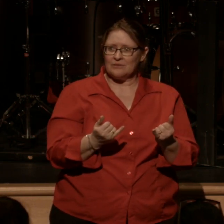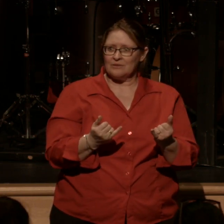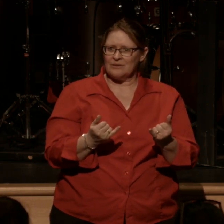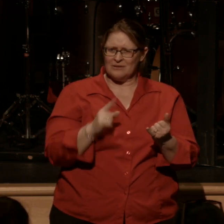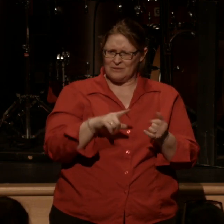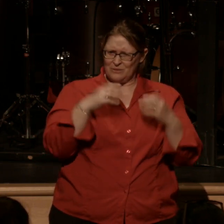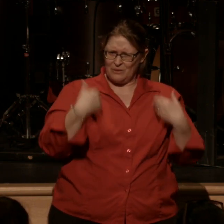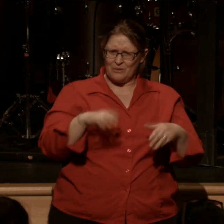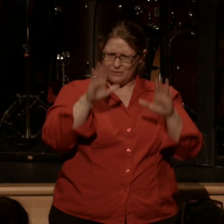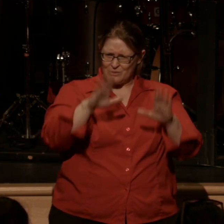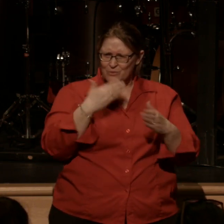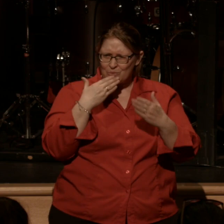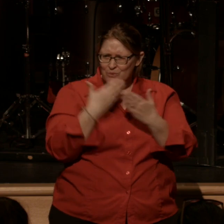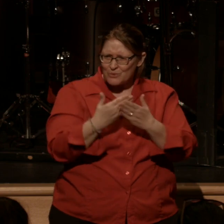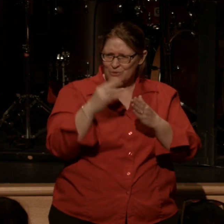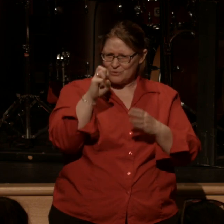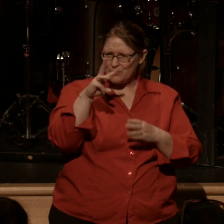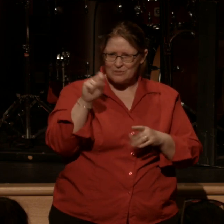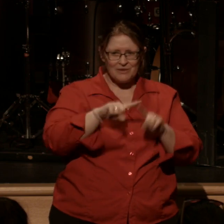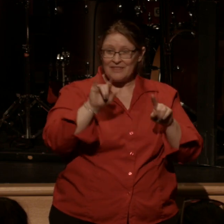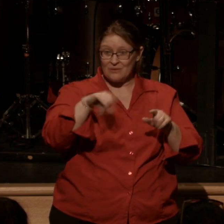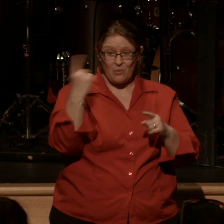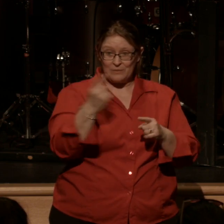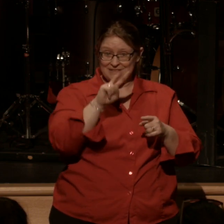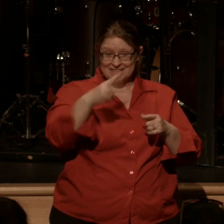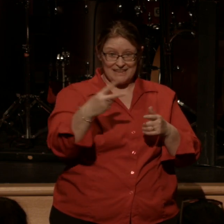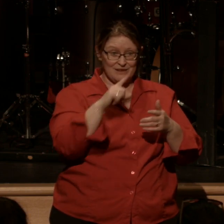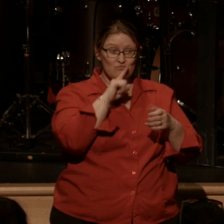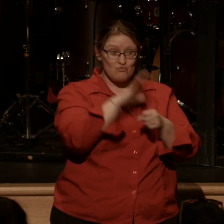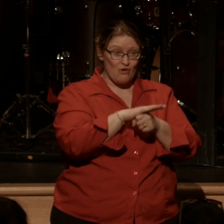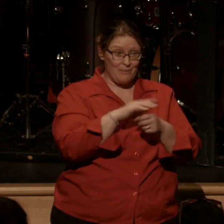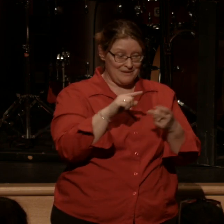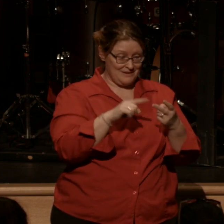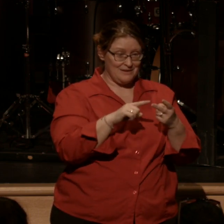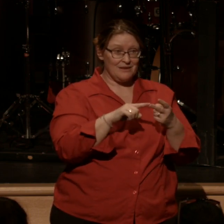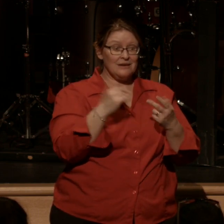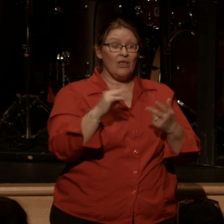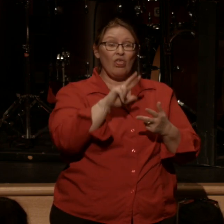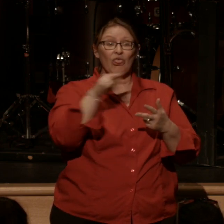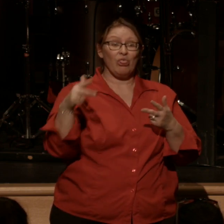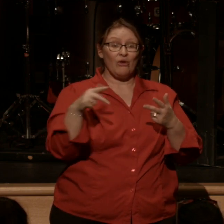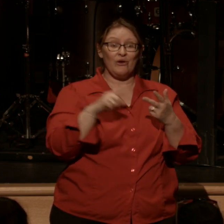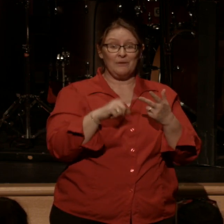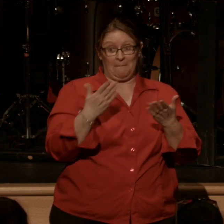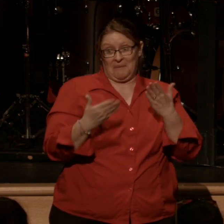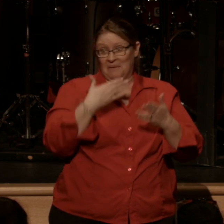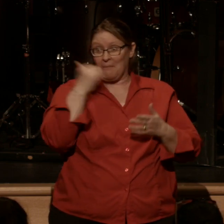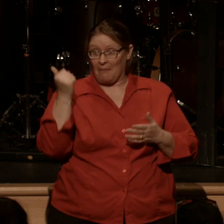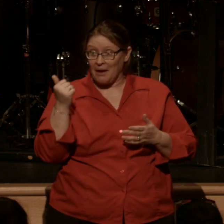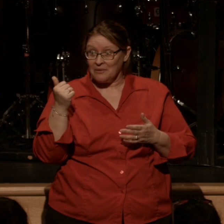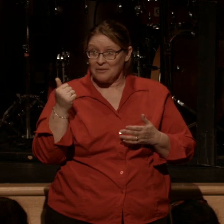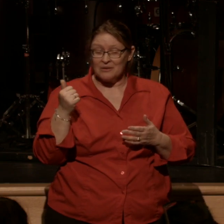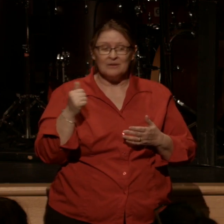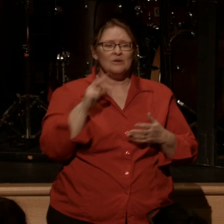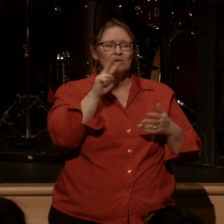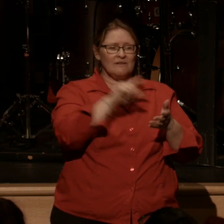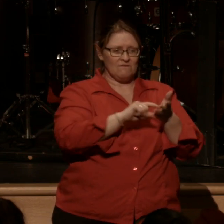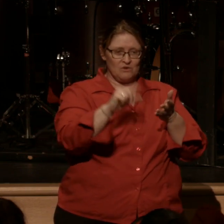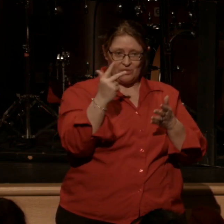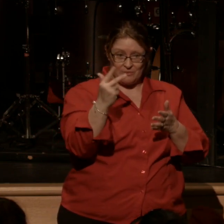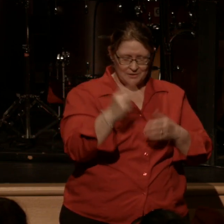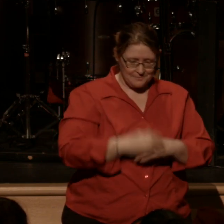That's incredibly good news, but this is only the second promise. And I think the third one is maybe even better yet. So let's look at verse